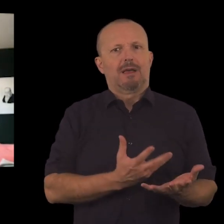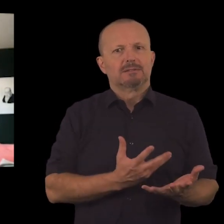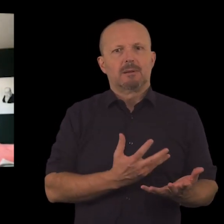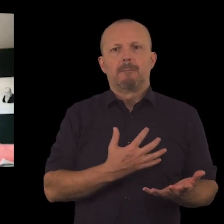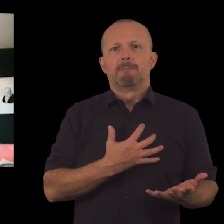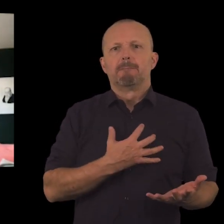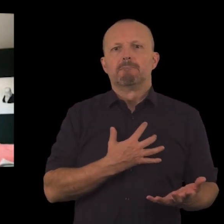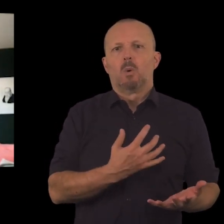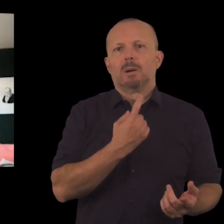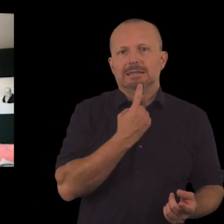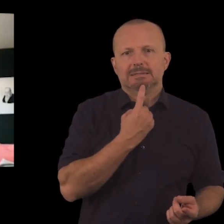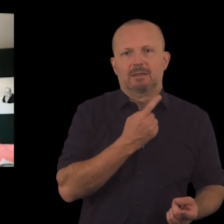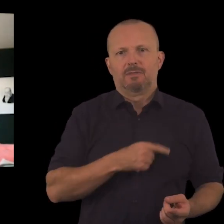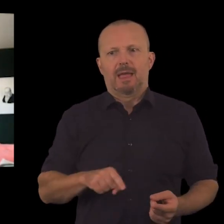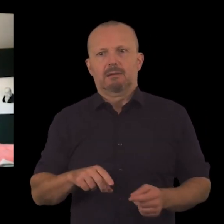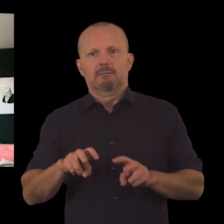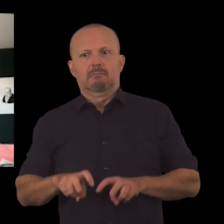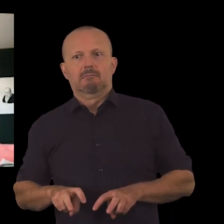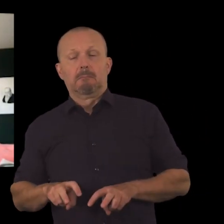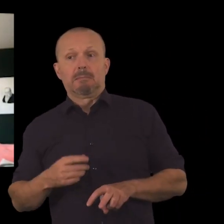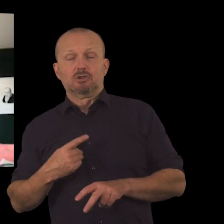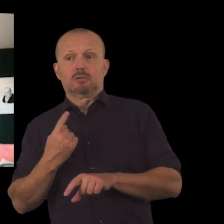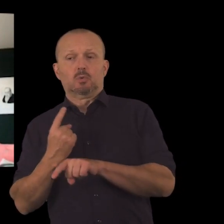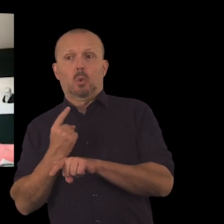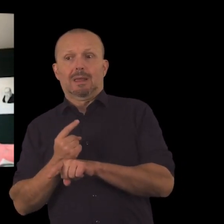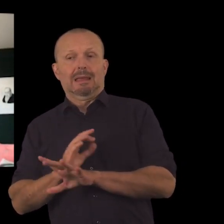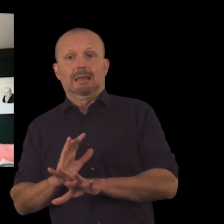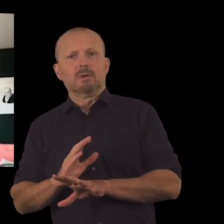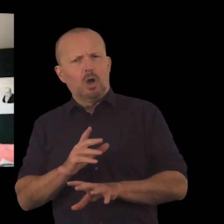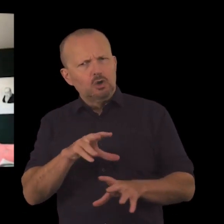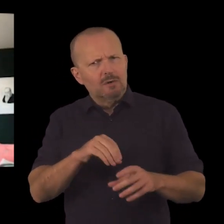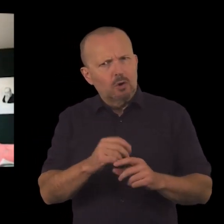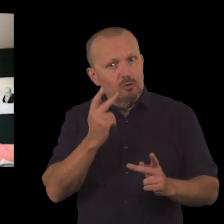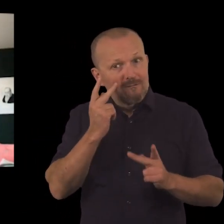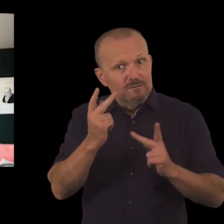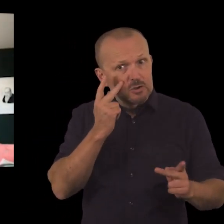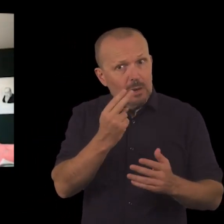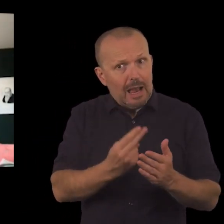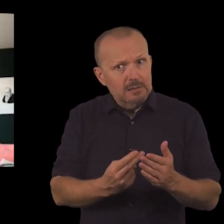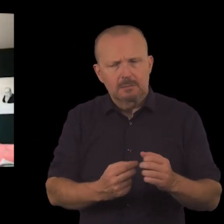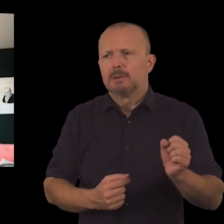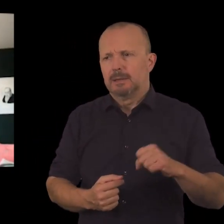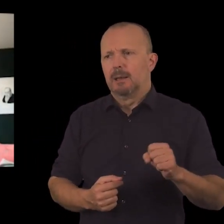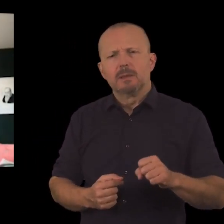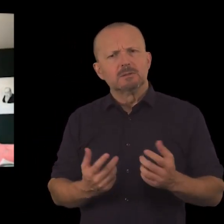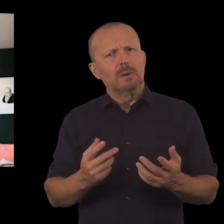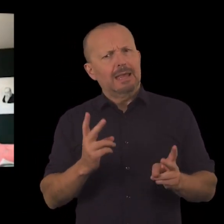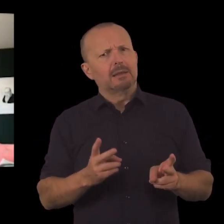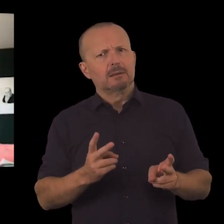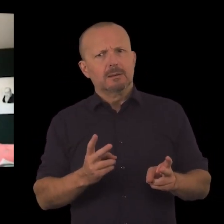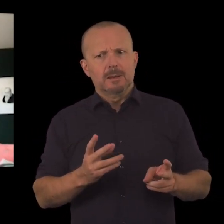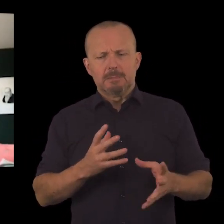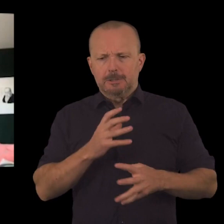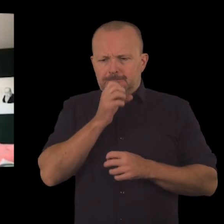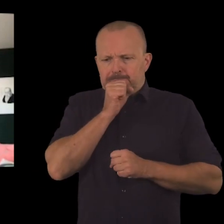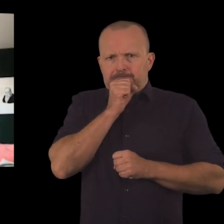in other ways. And I'm sure you're seeing this through is it visual arts work that you're doing? Yeah, same thing, right? People are expressing things there